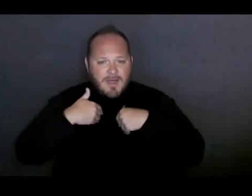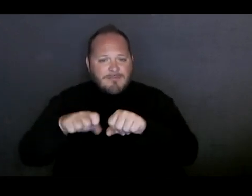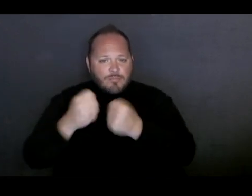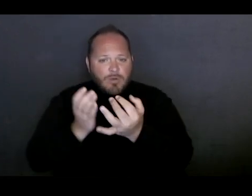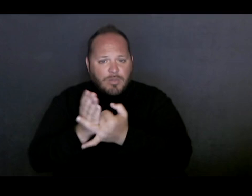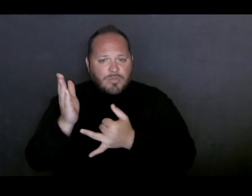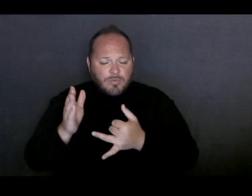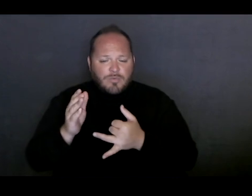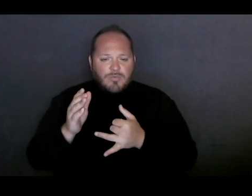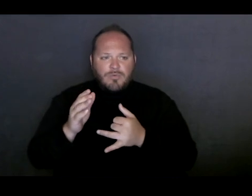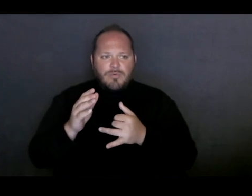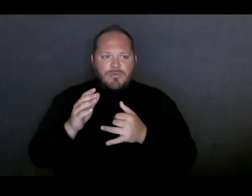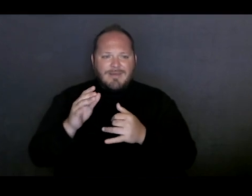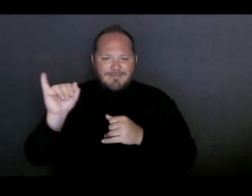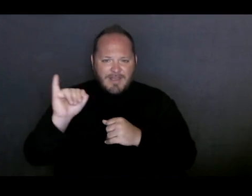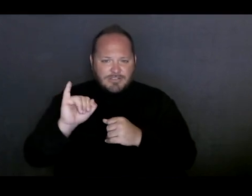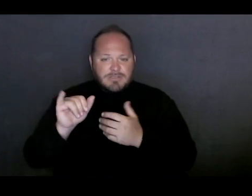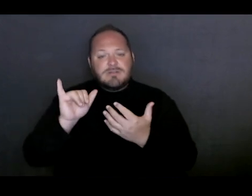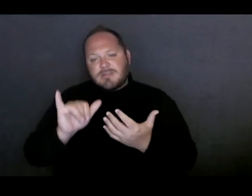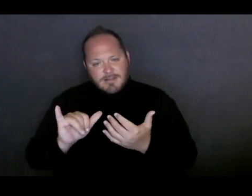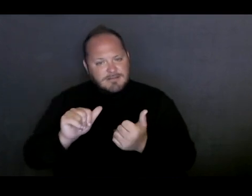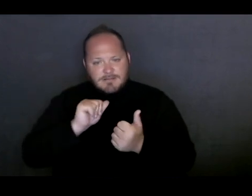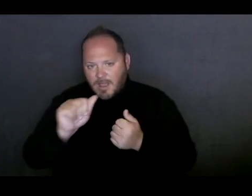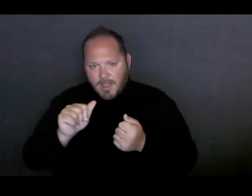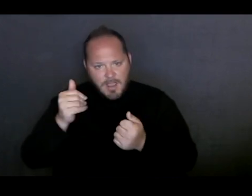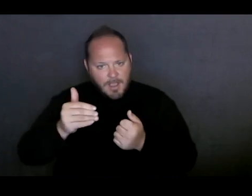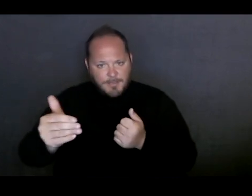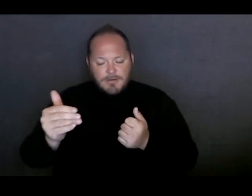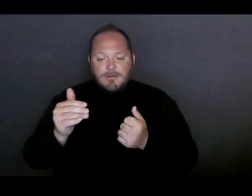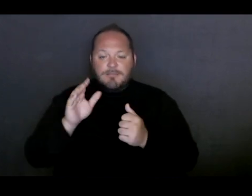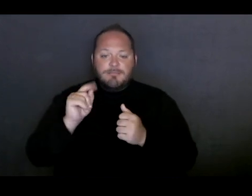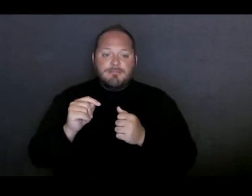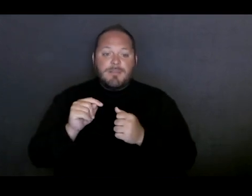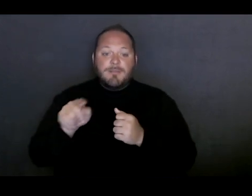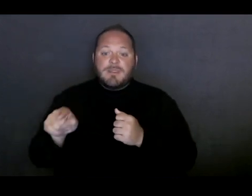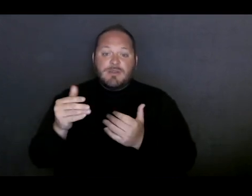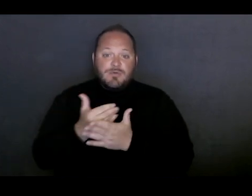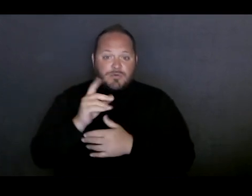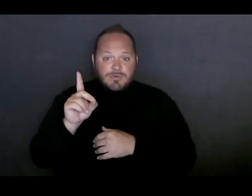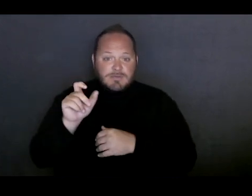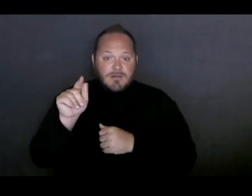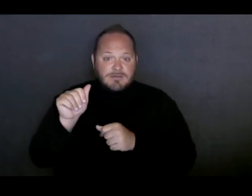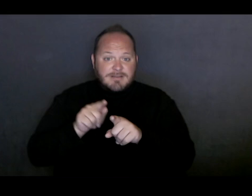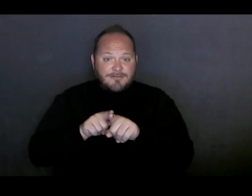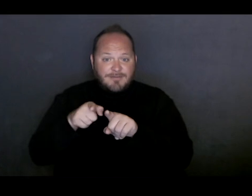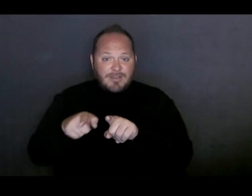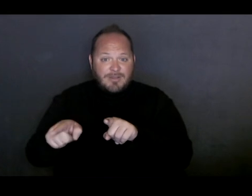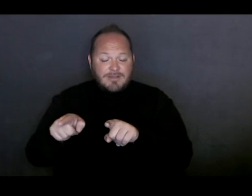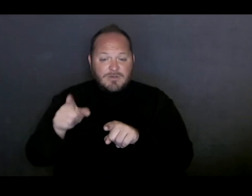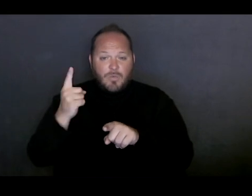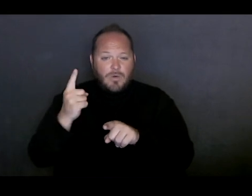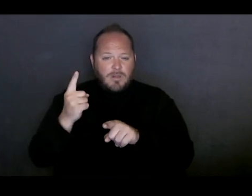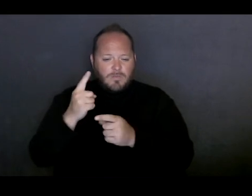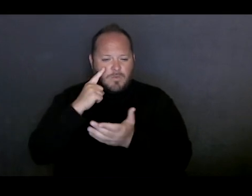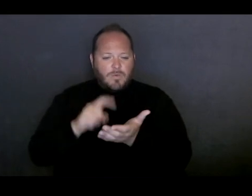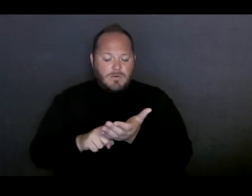that seems to be pretty different about the Delta variant is because if you're sick, there's so much virus